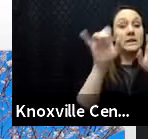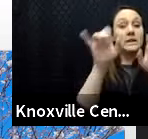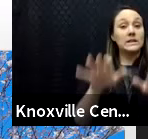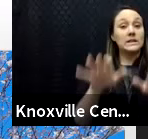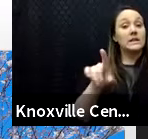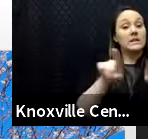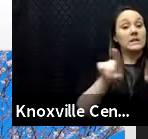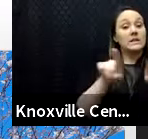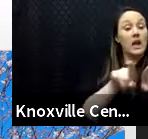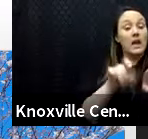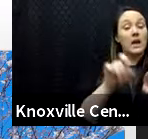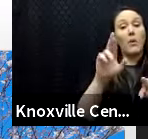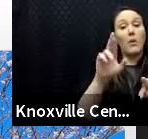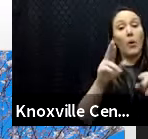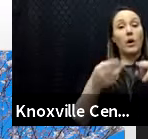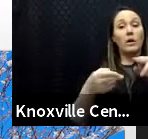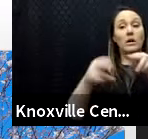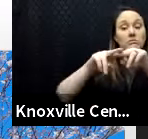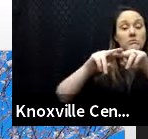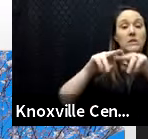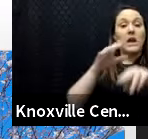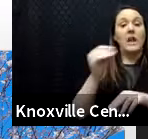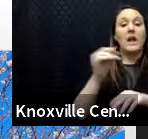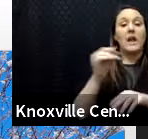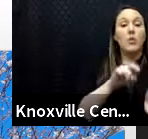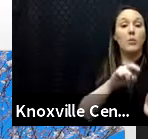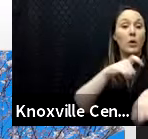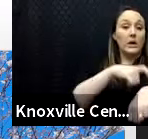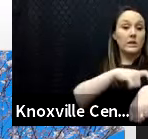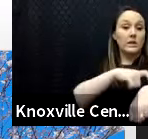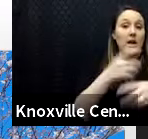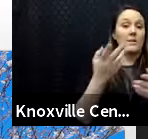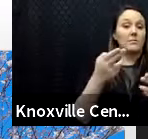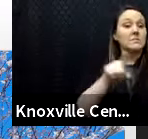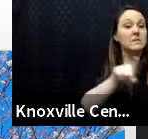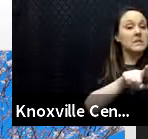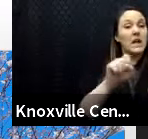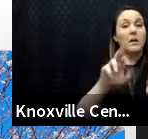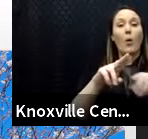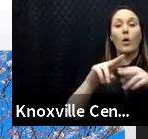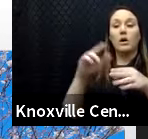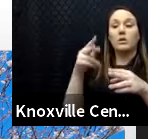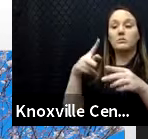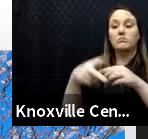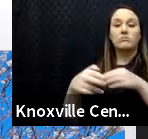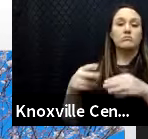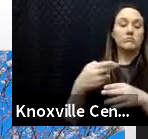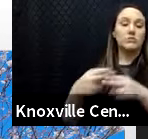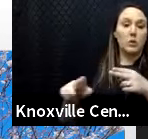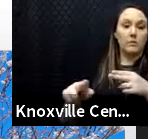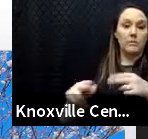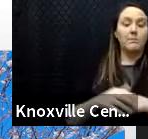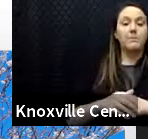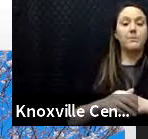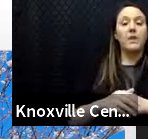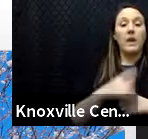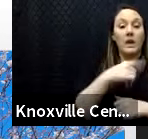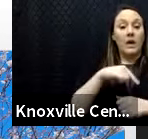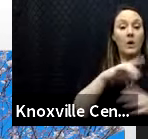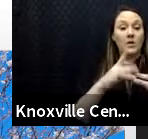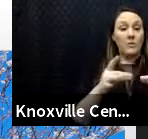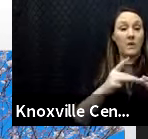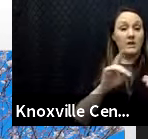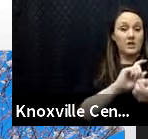up, and the reporting time is staying the same or decreasing. Based on the qualifications we mentioned for a shift in traffic